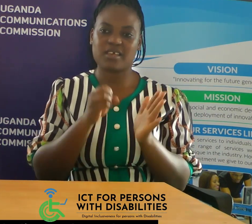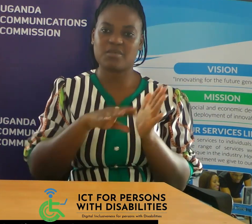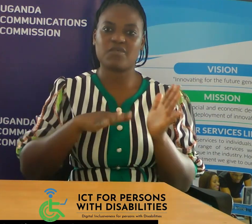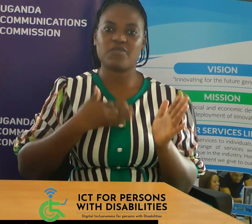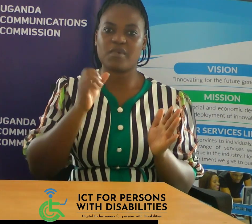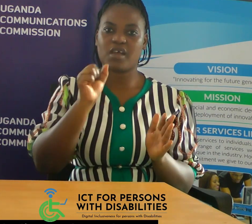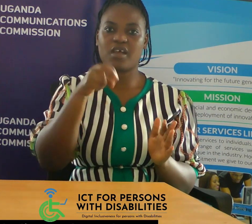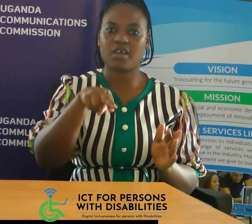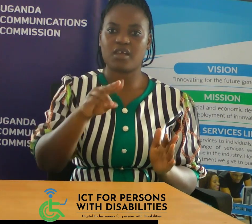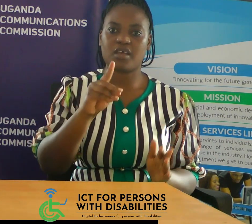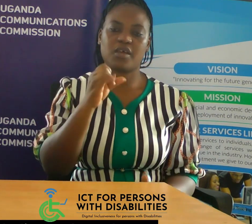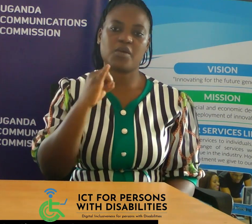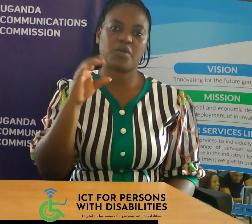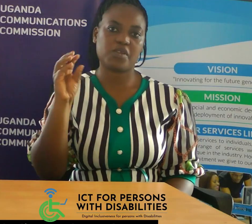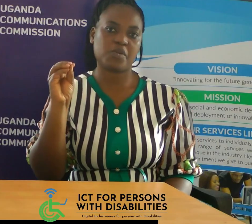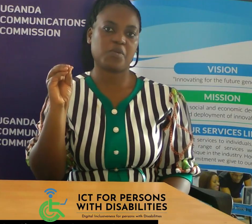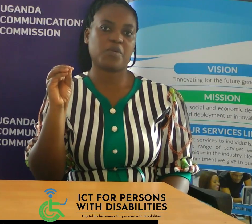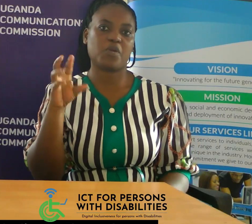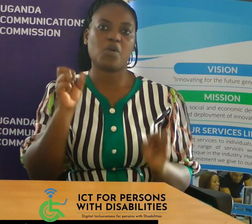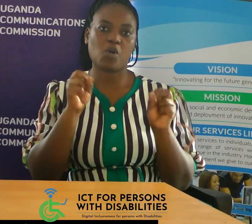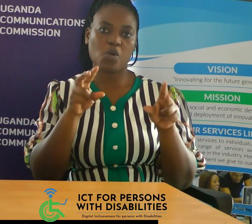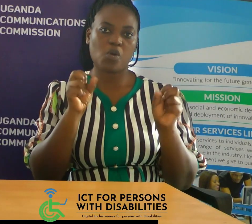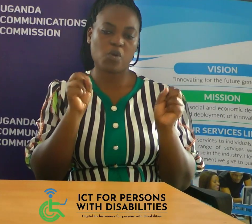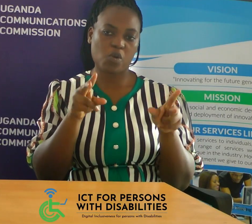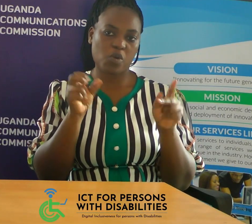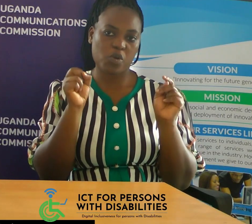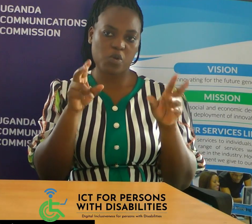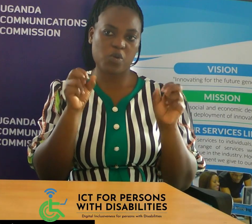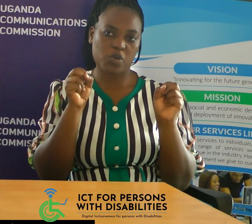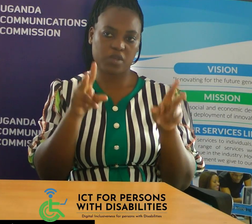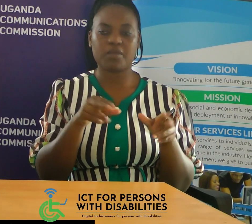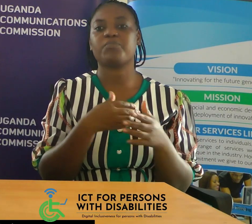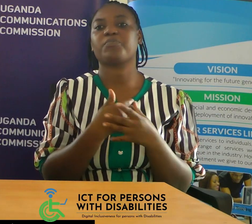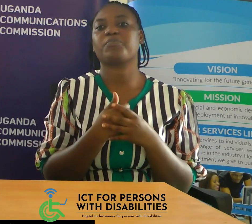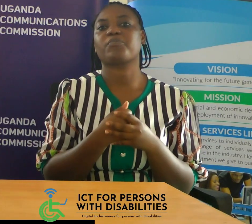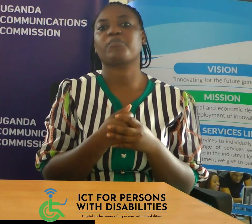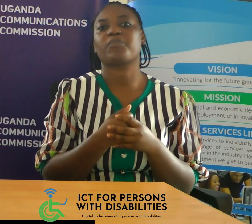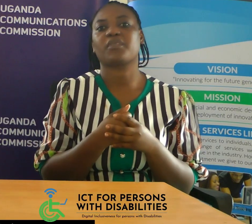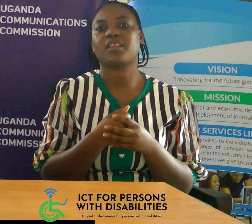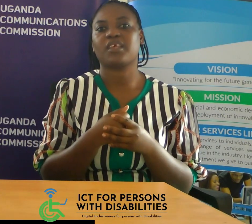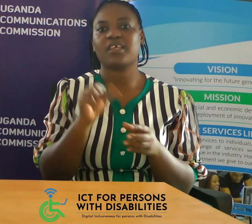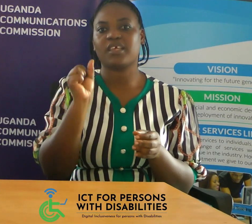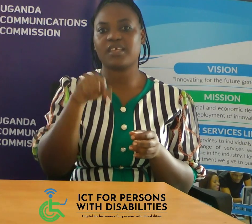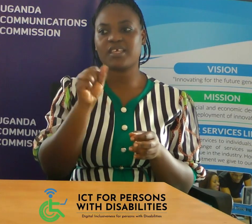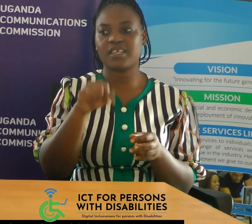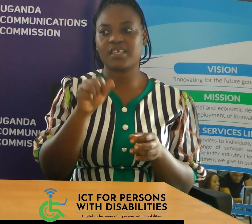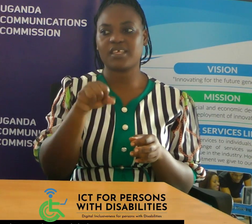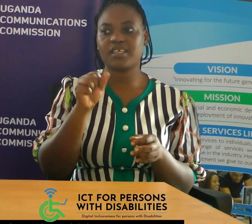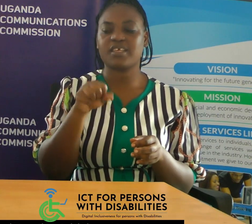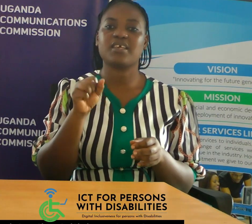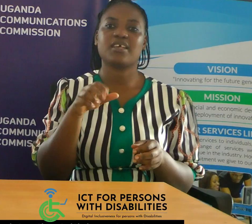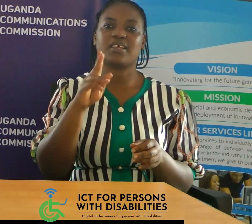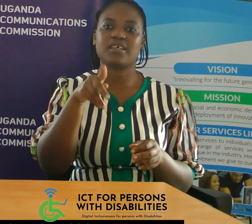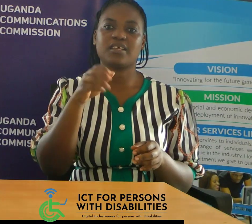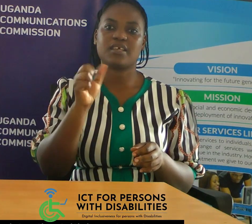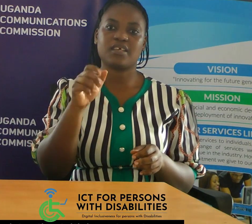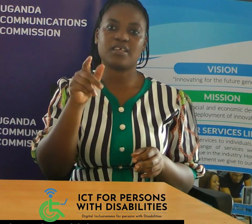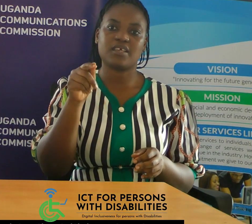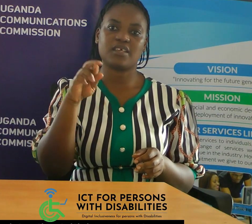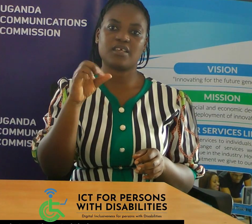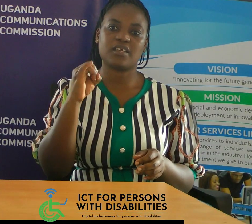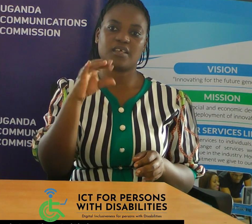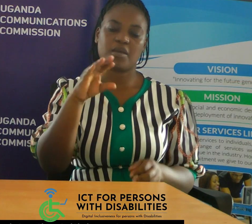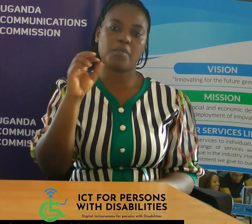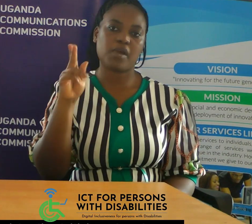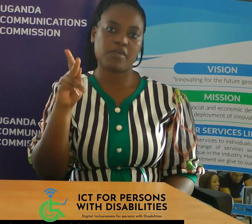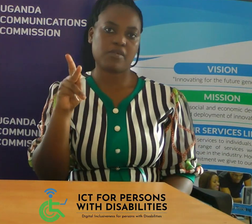Yes. Am I off? Good afternoon, ladies and gentlemen. Ojok Patrick is my name. Gulu Union for People with